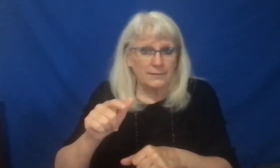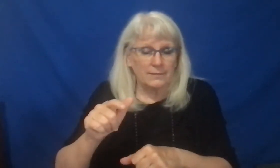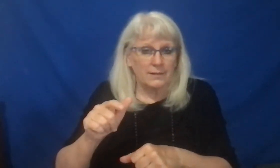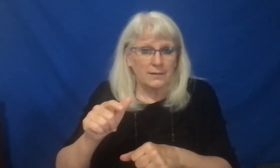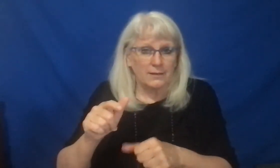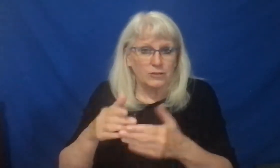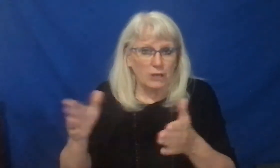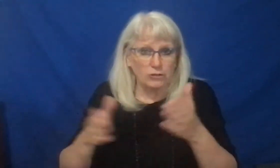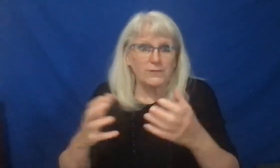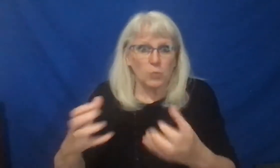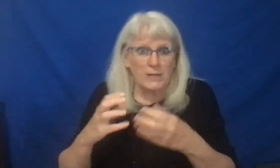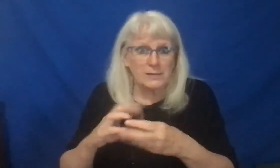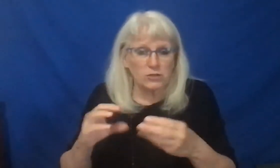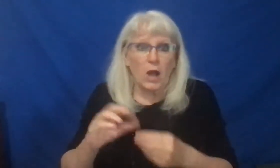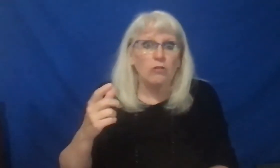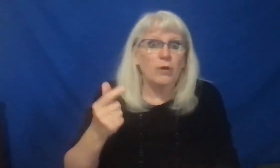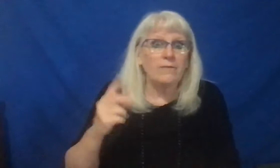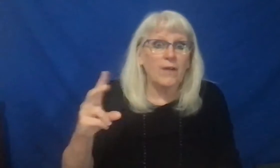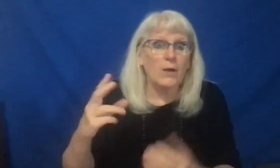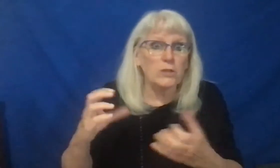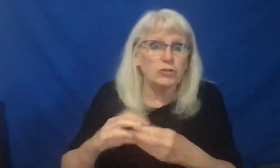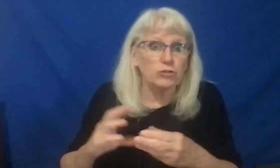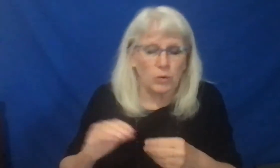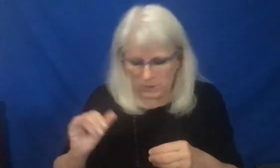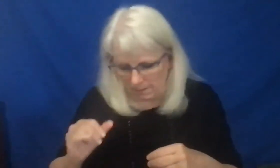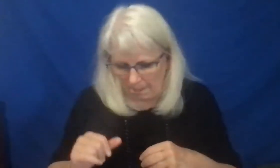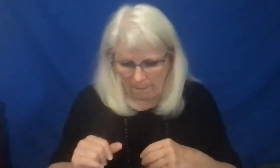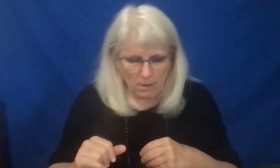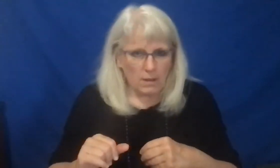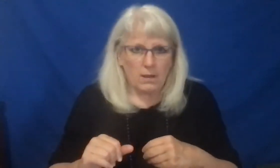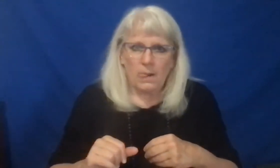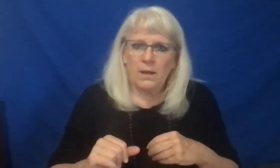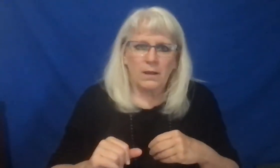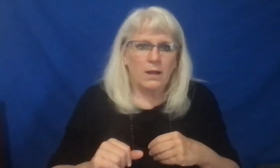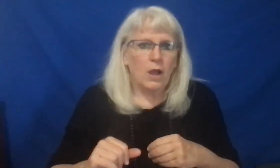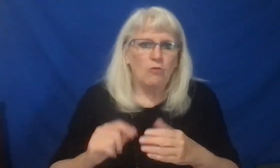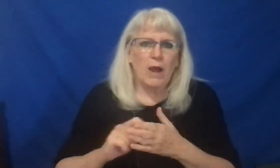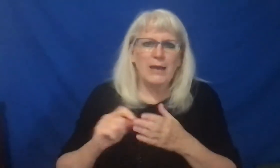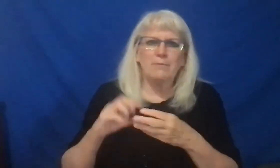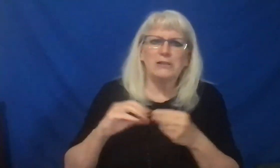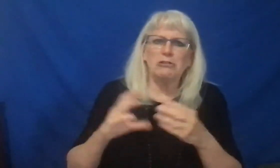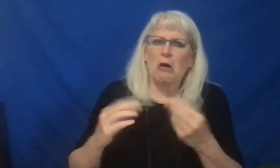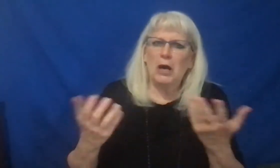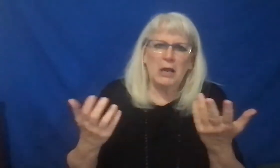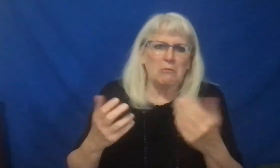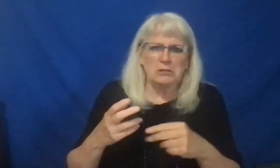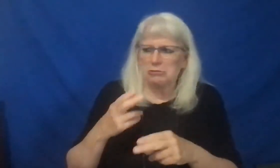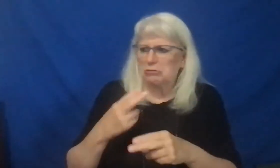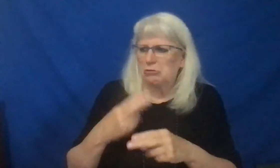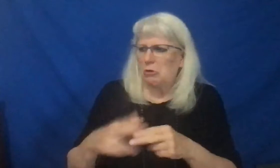The grapevine wants your stories. And writing my story took, like, I don't know, probably 30 minutes. It wasn't a huge effort. And I